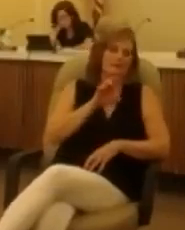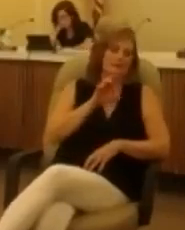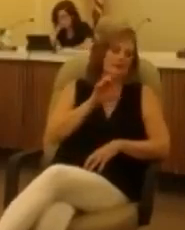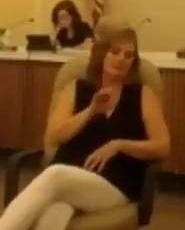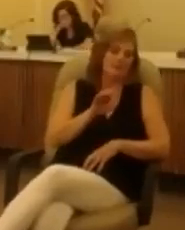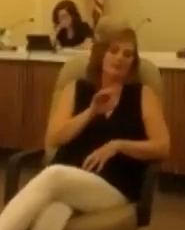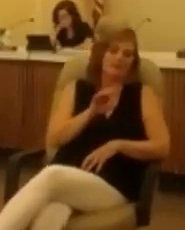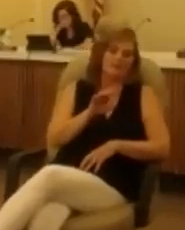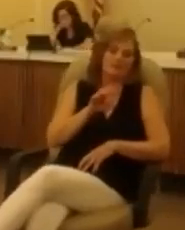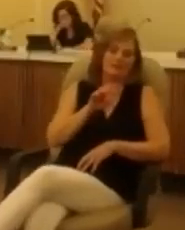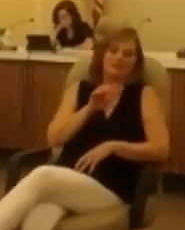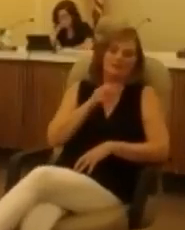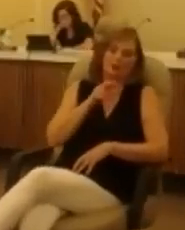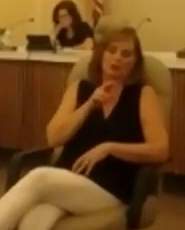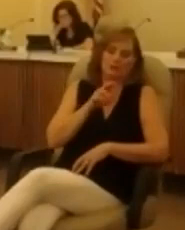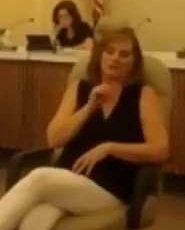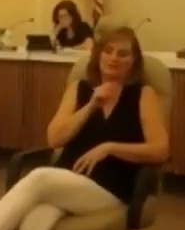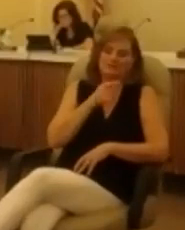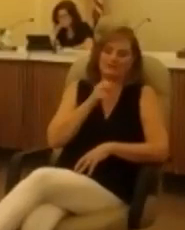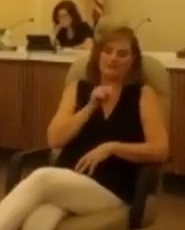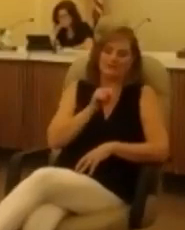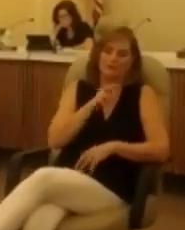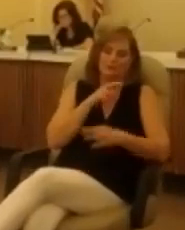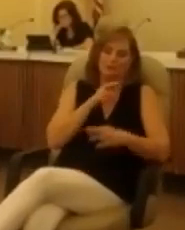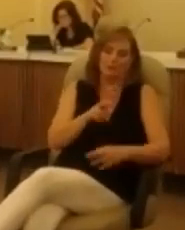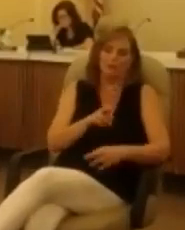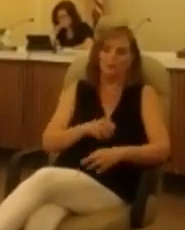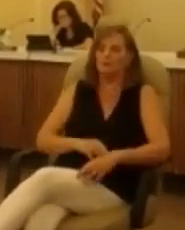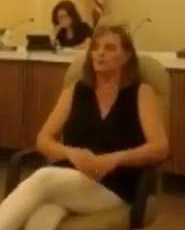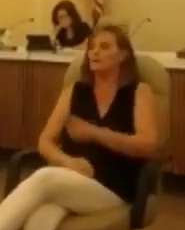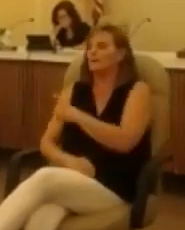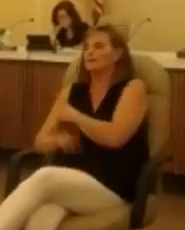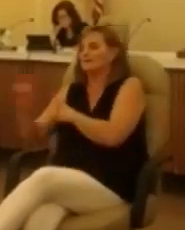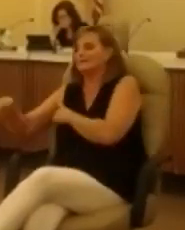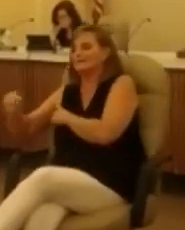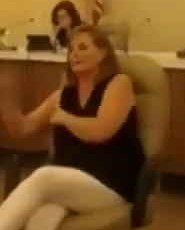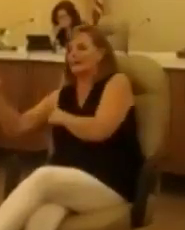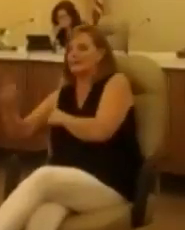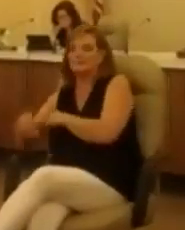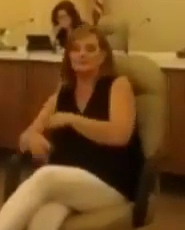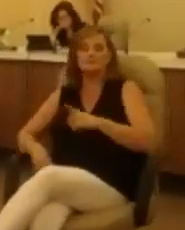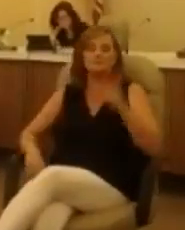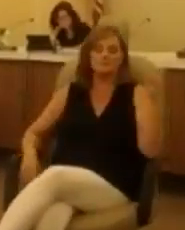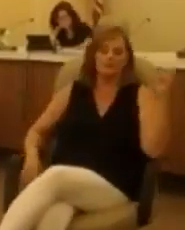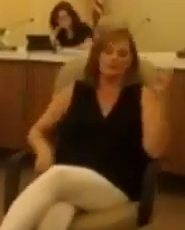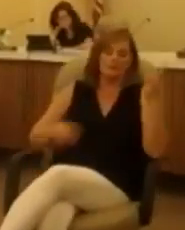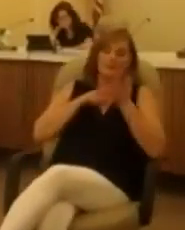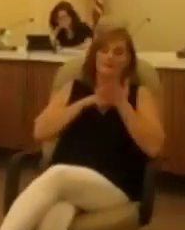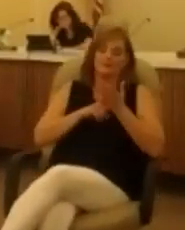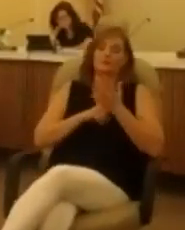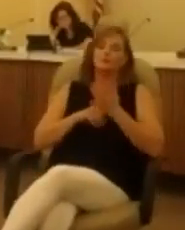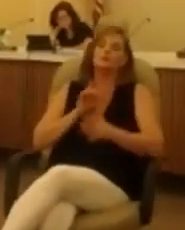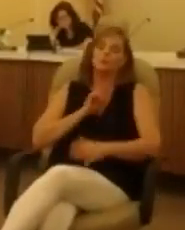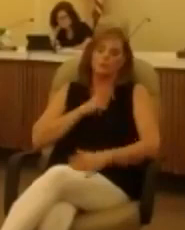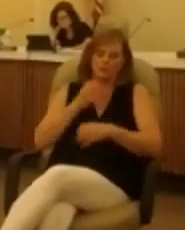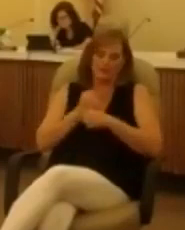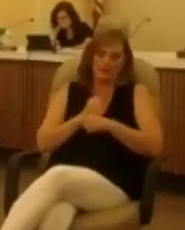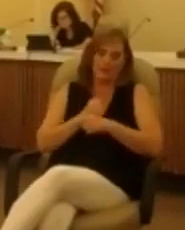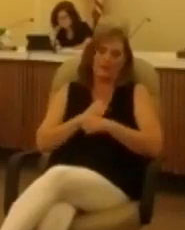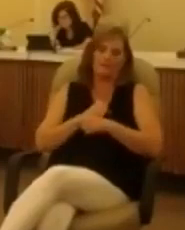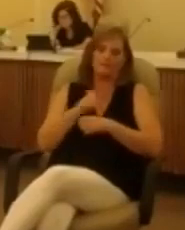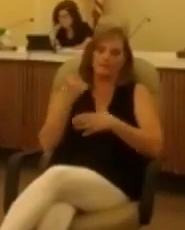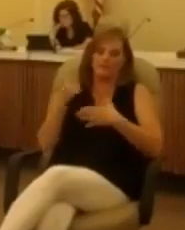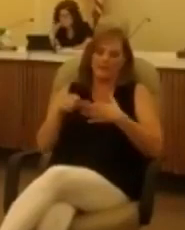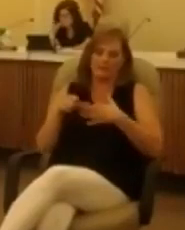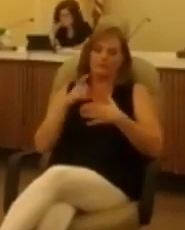10. Second. Any discussion? So we did receive the letter. They held